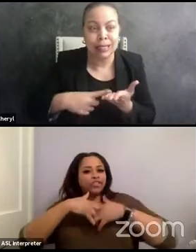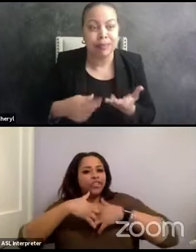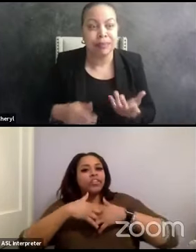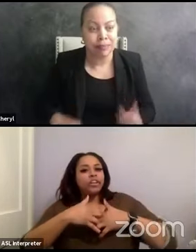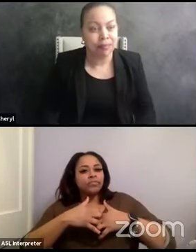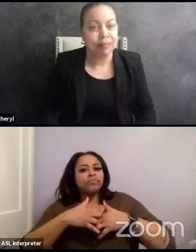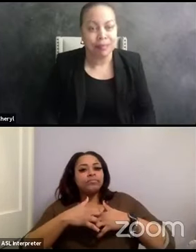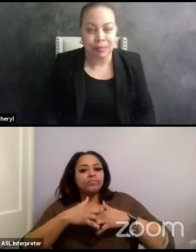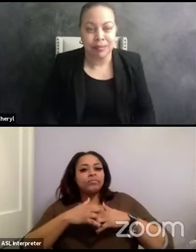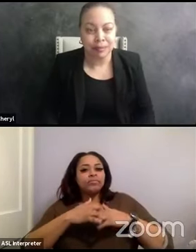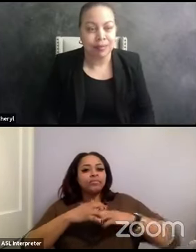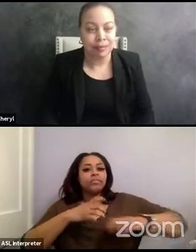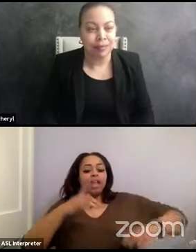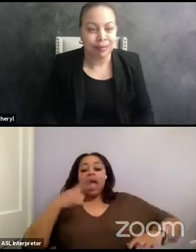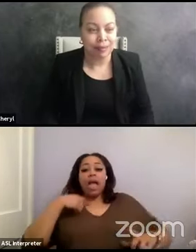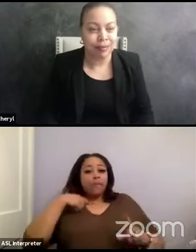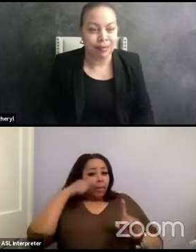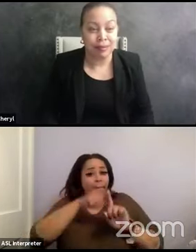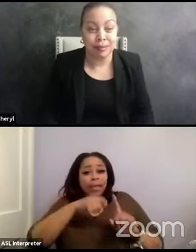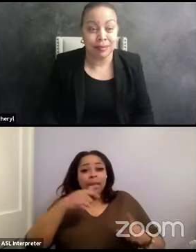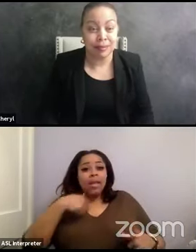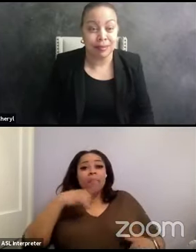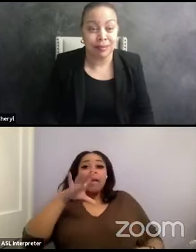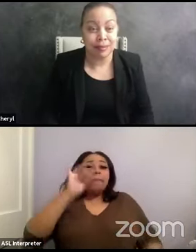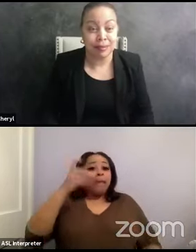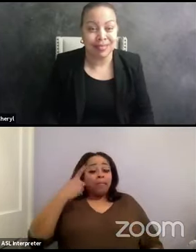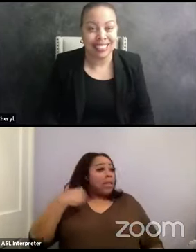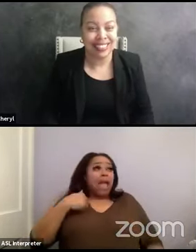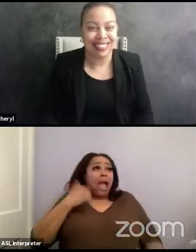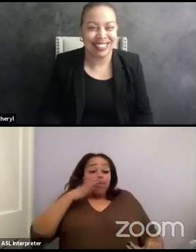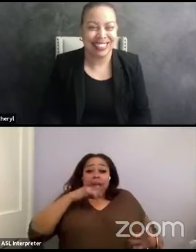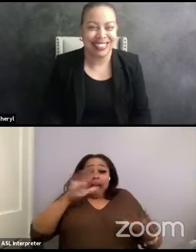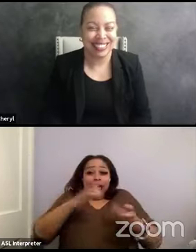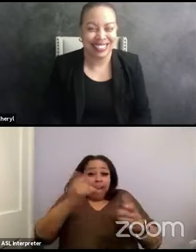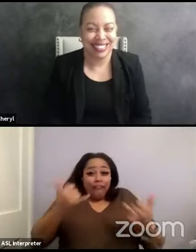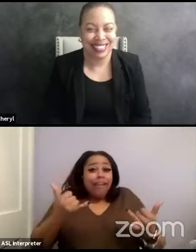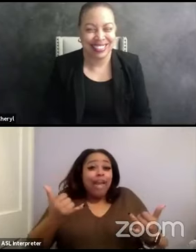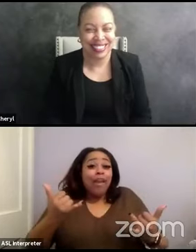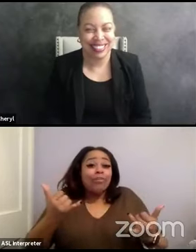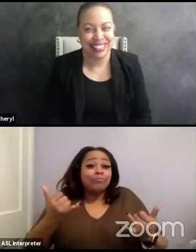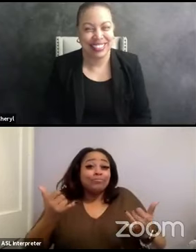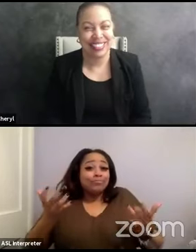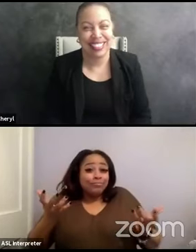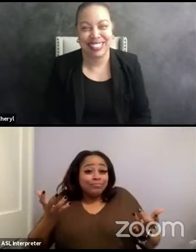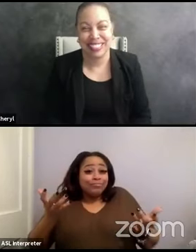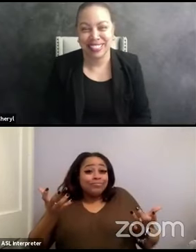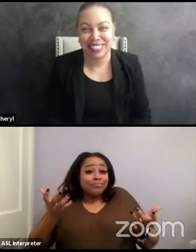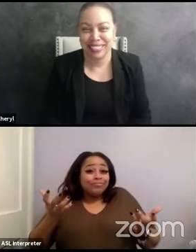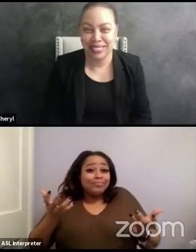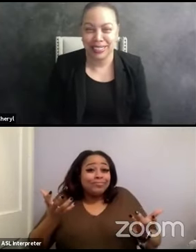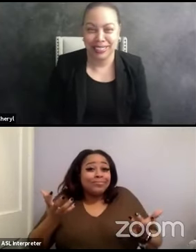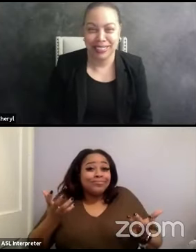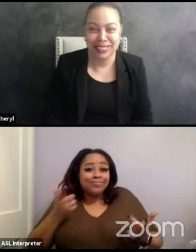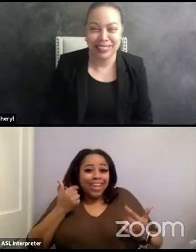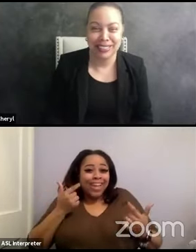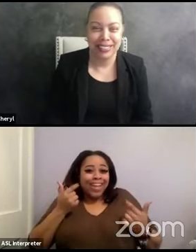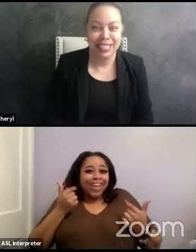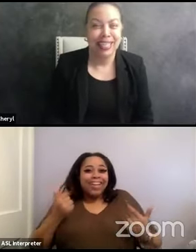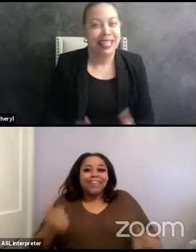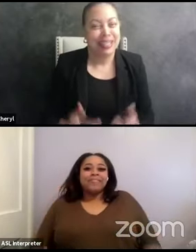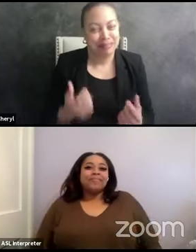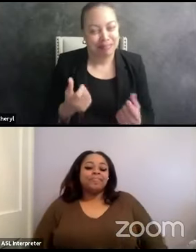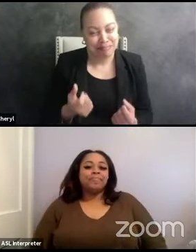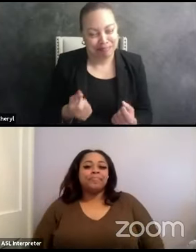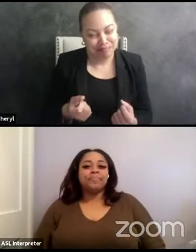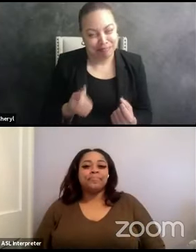I'm Yeah. a pick me because I've been picked and I don't even know how to act right now. So it's like, okay, like But I think we need to